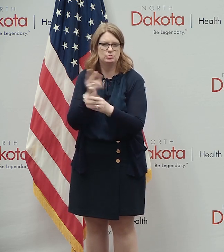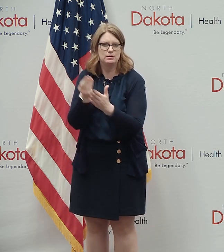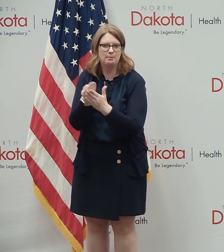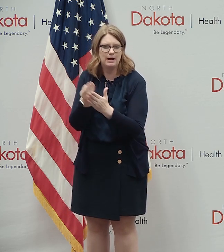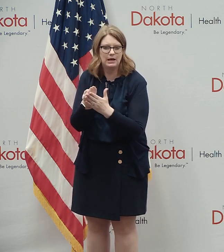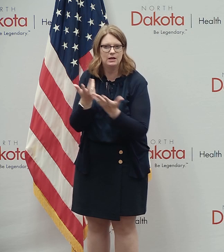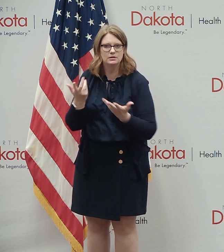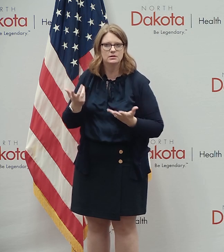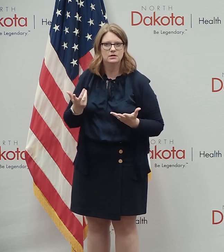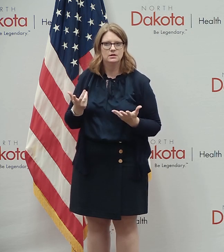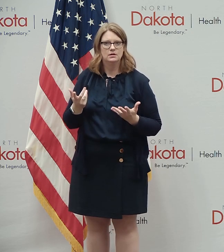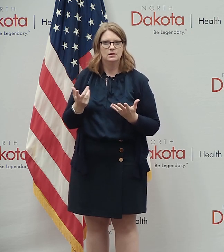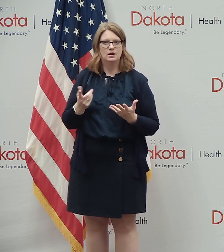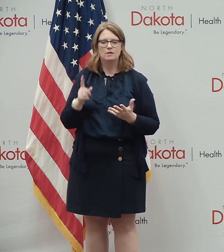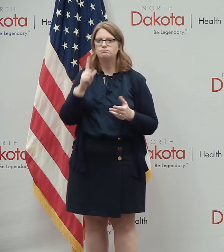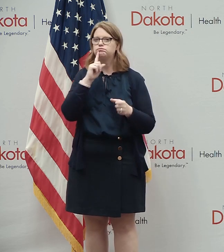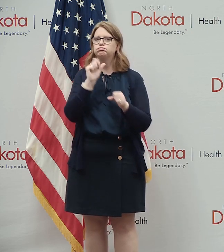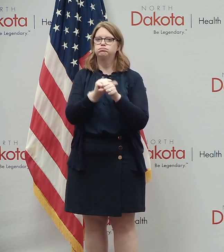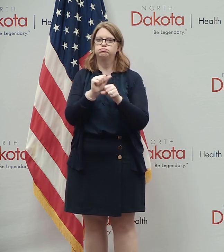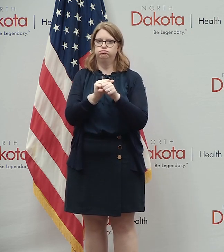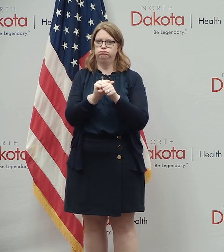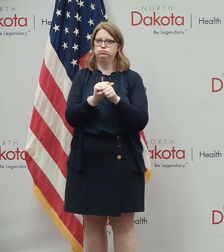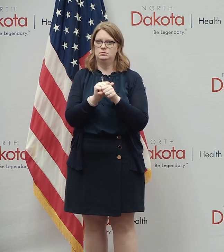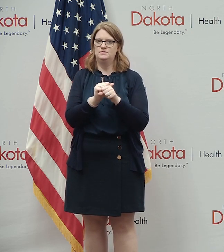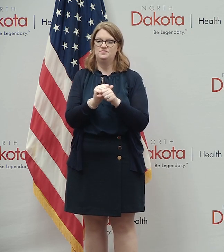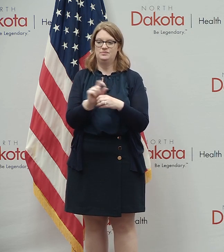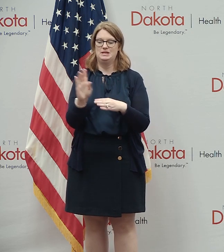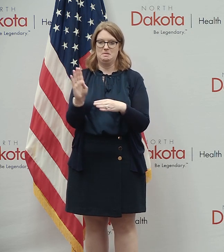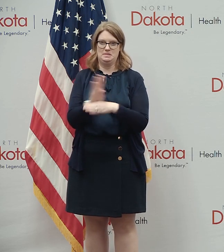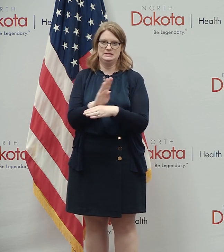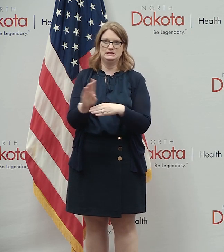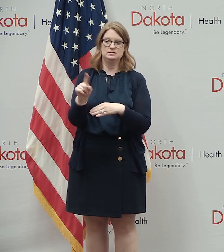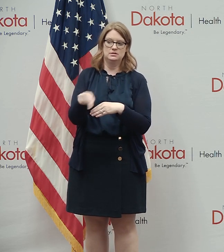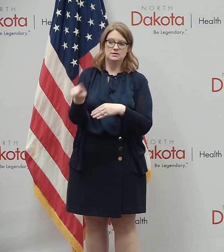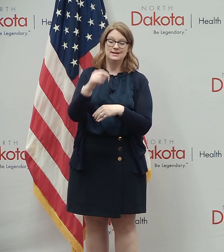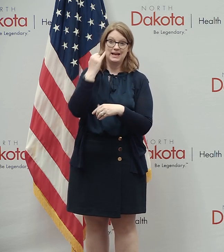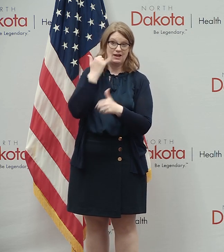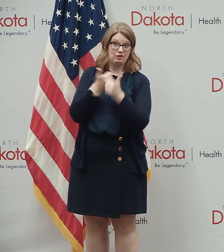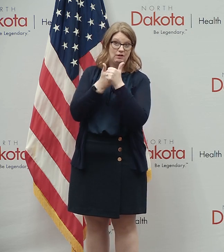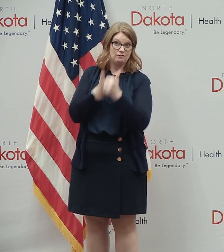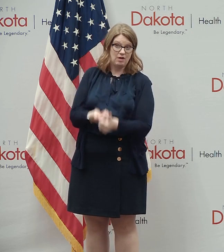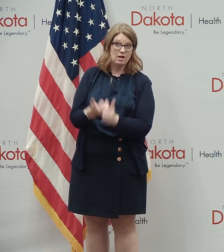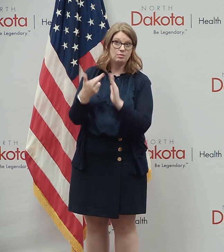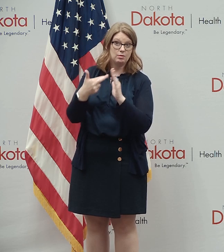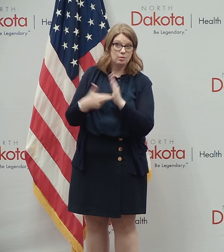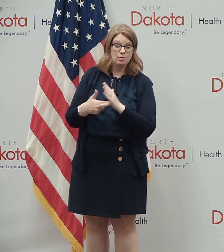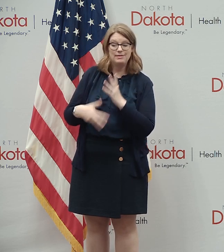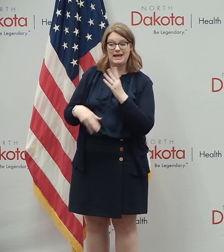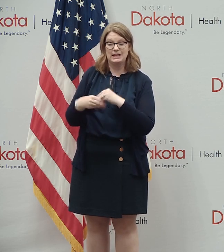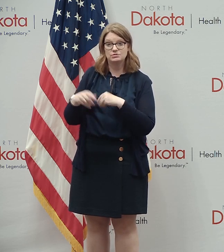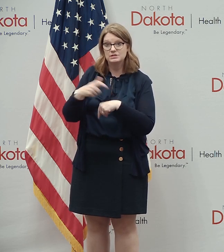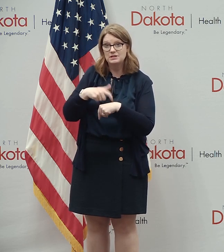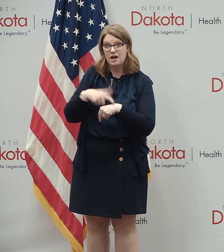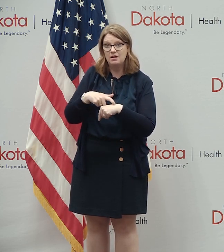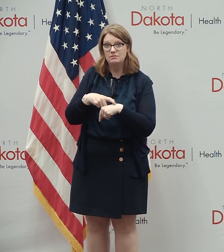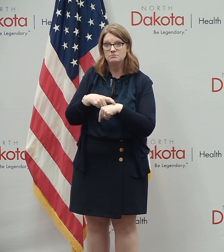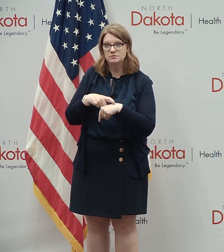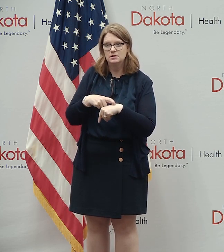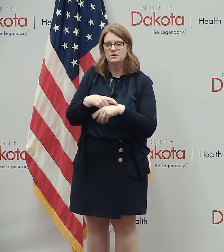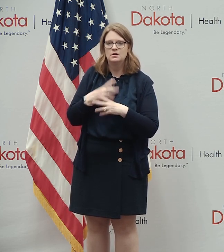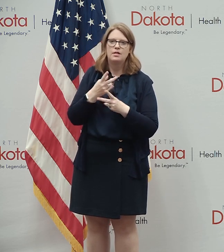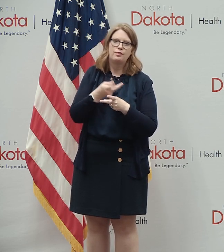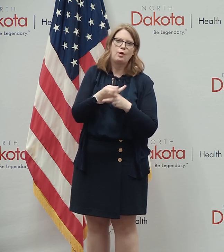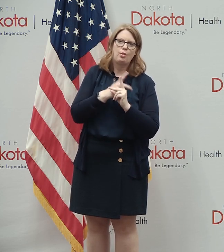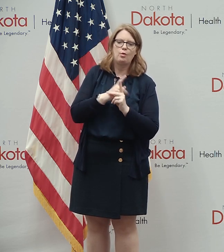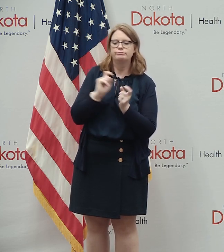almost completely assures that the businesses, if they're following these rules with extra time, will be able to turn their loan